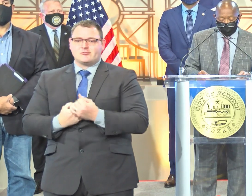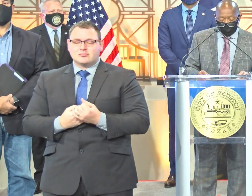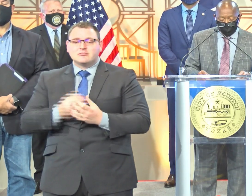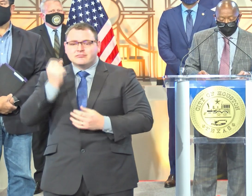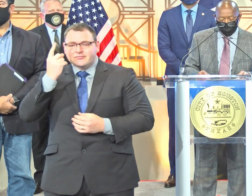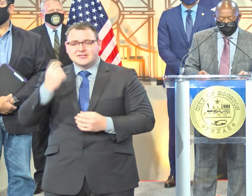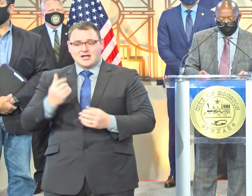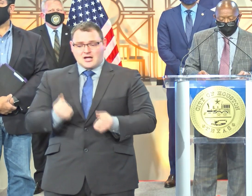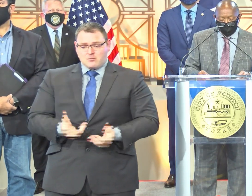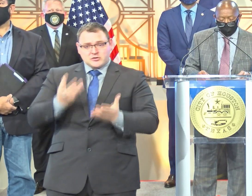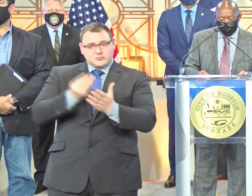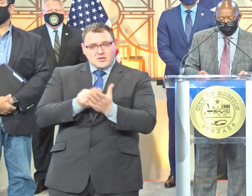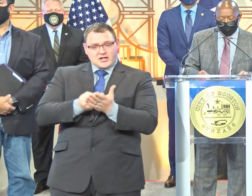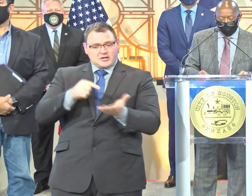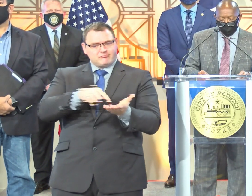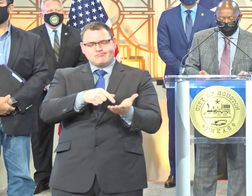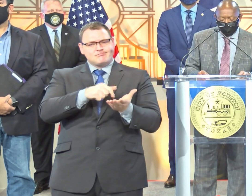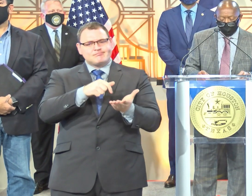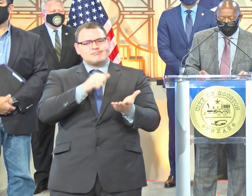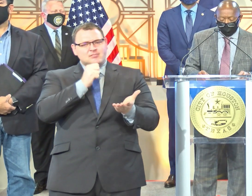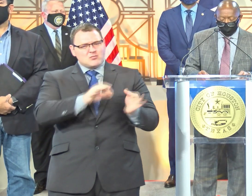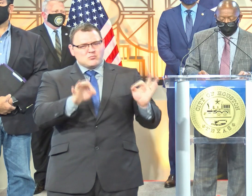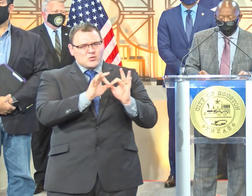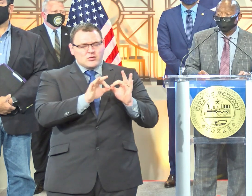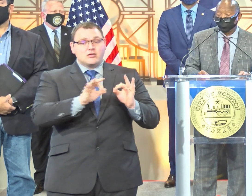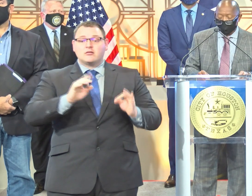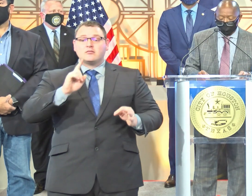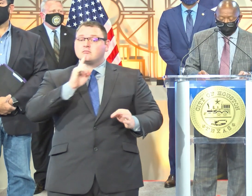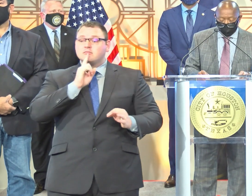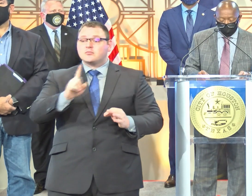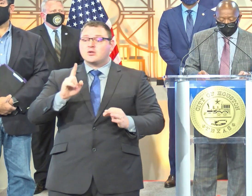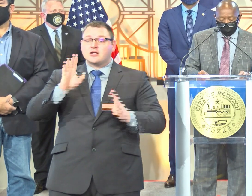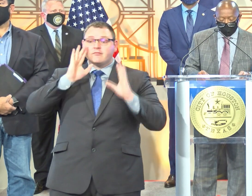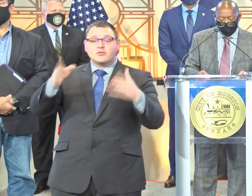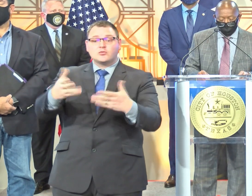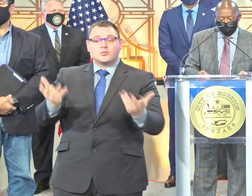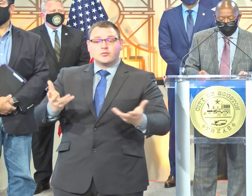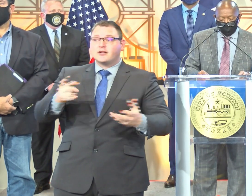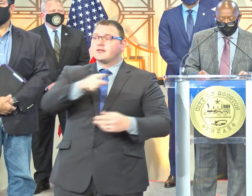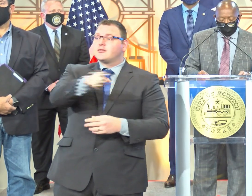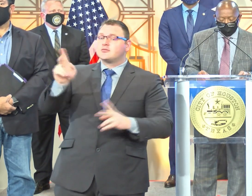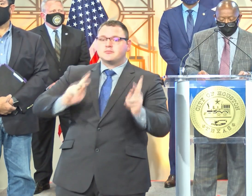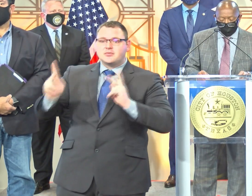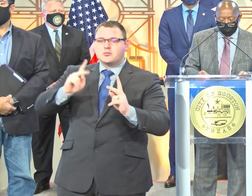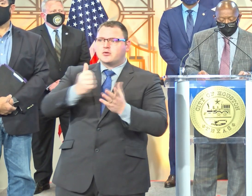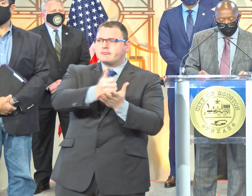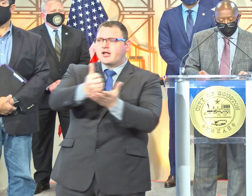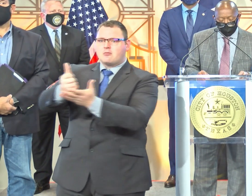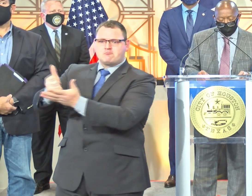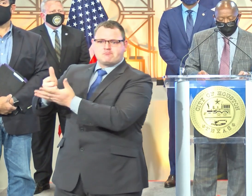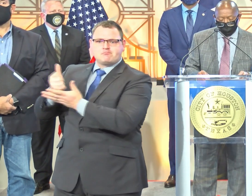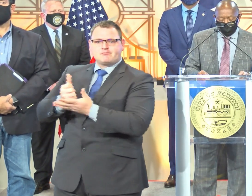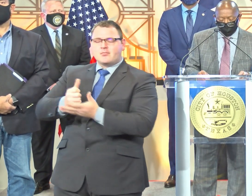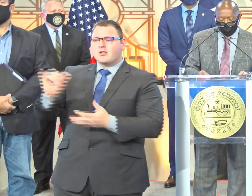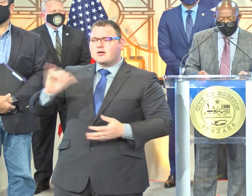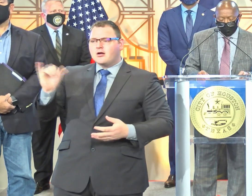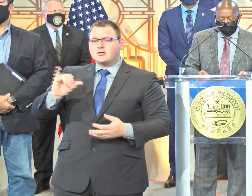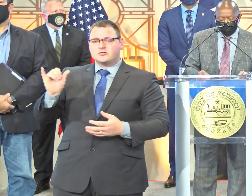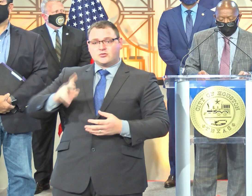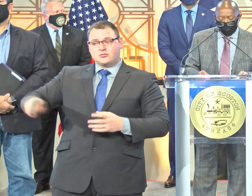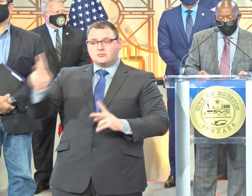of funding, but rather the number of lives that the initiative will transform, more than doubling the number of homeless